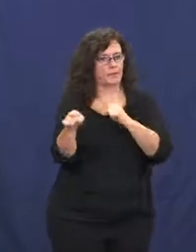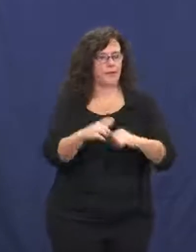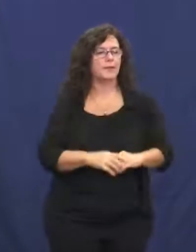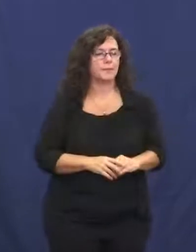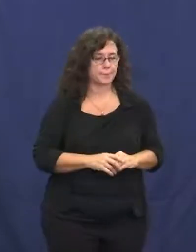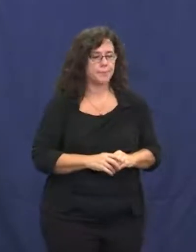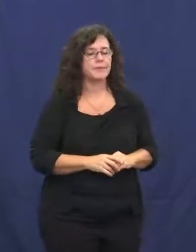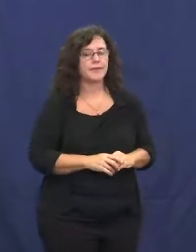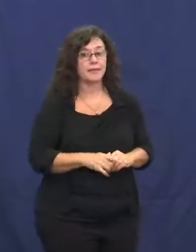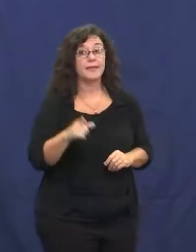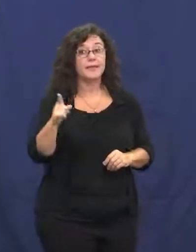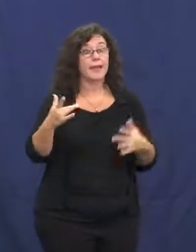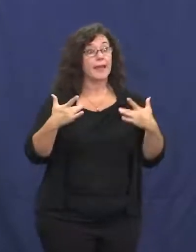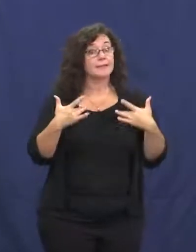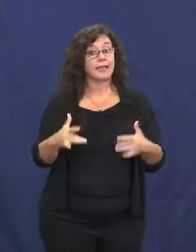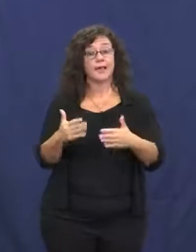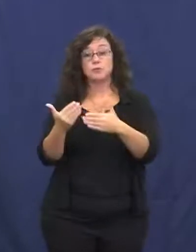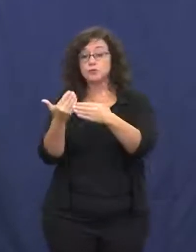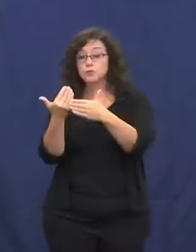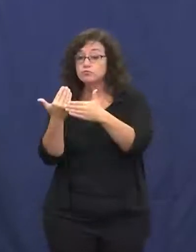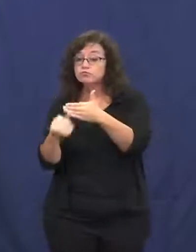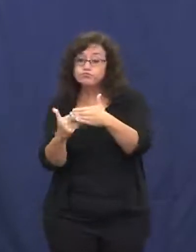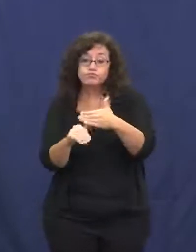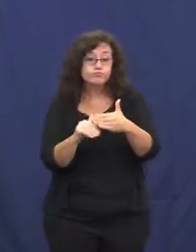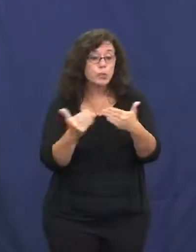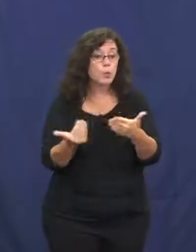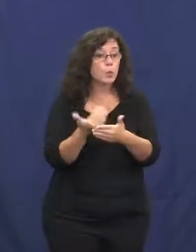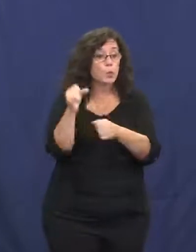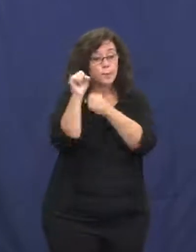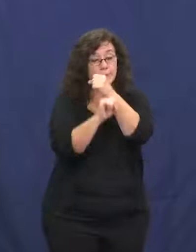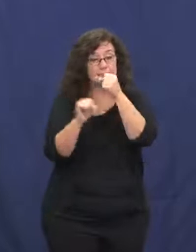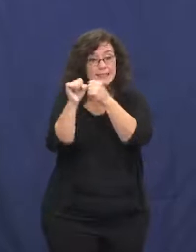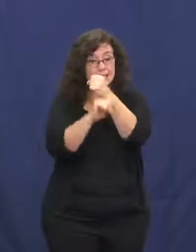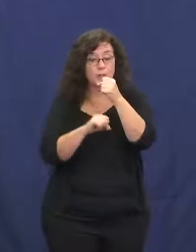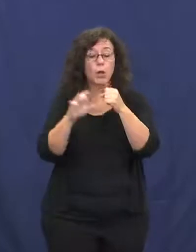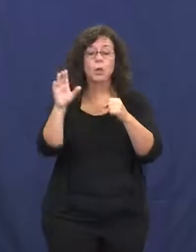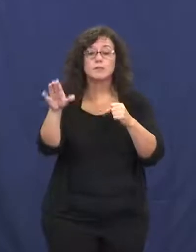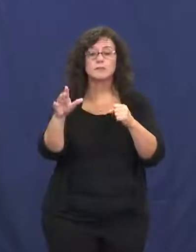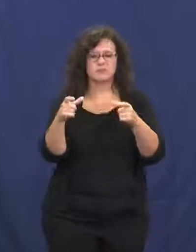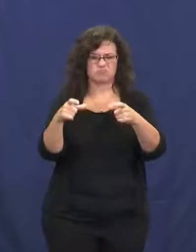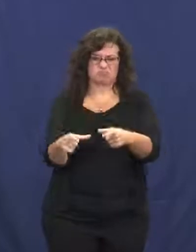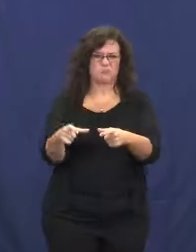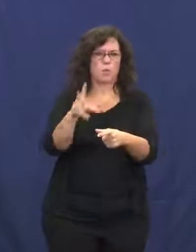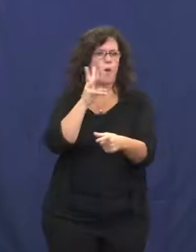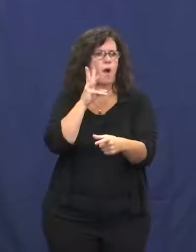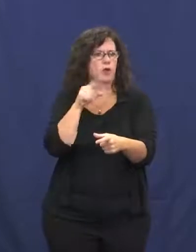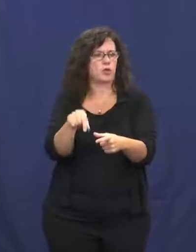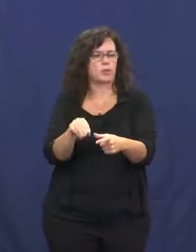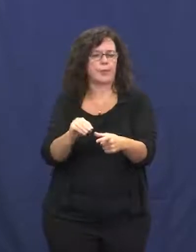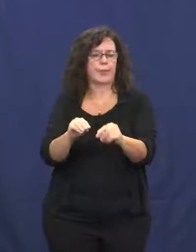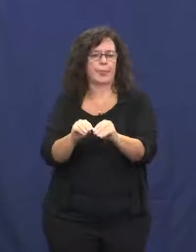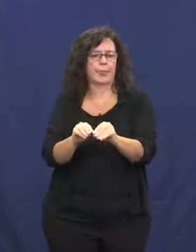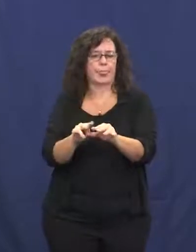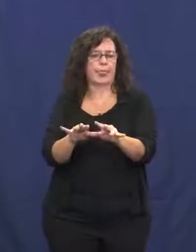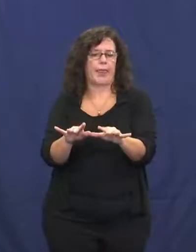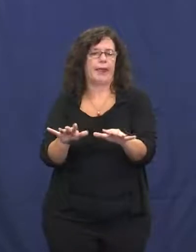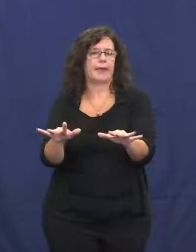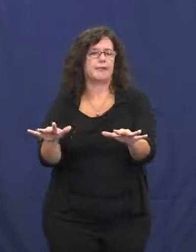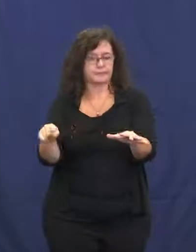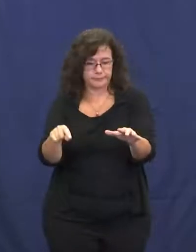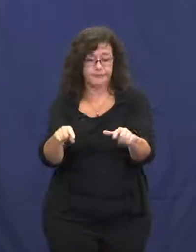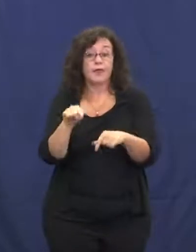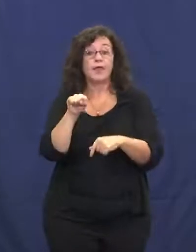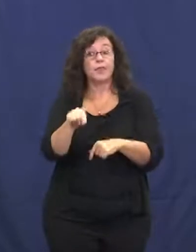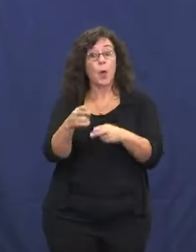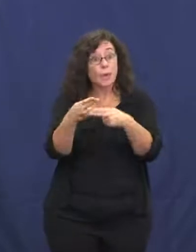to lay their eggs in containers just above the water line. So once they have laid their eggs, these